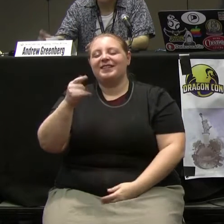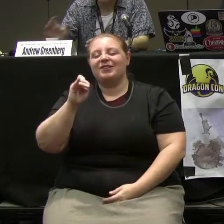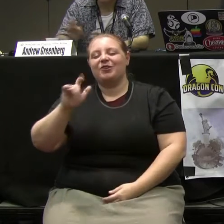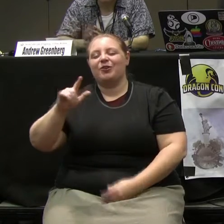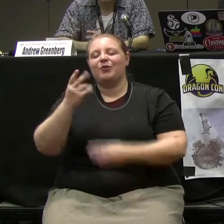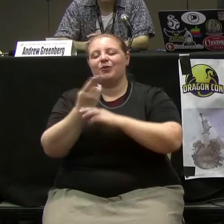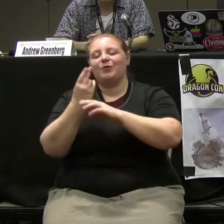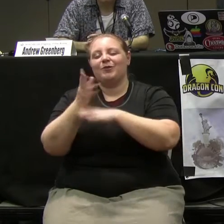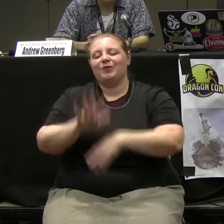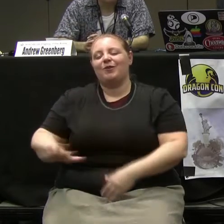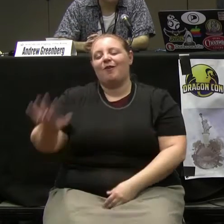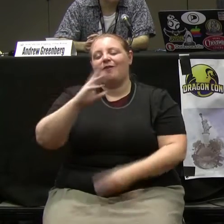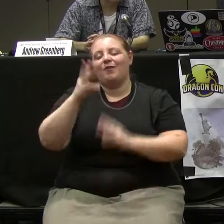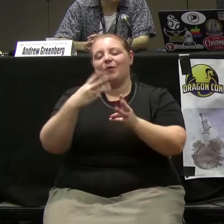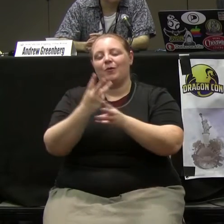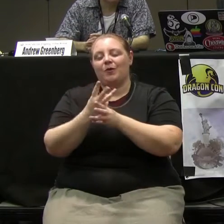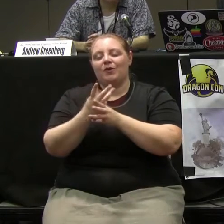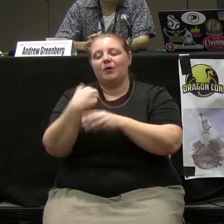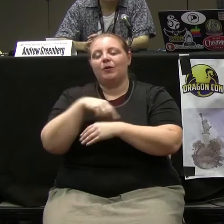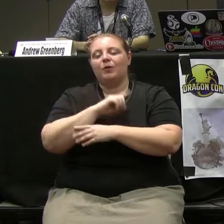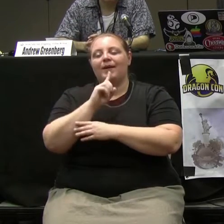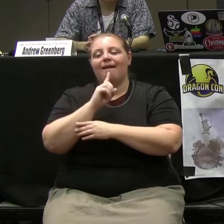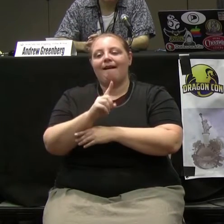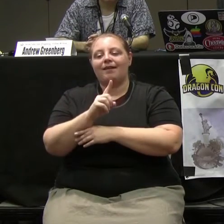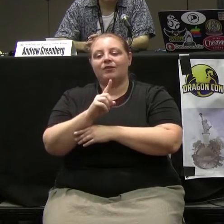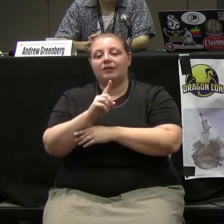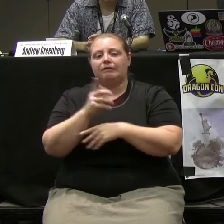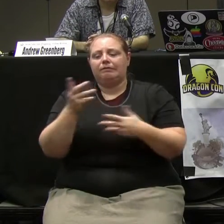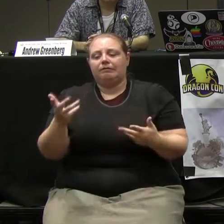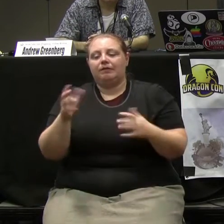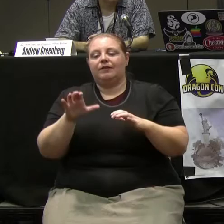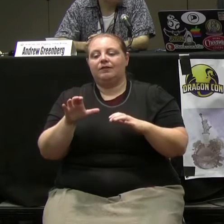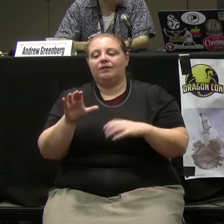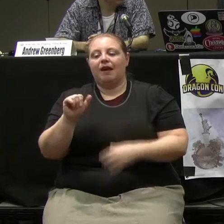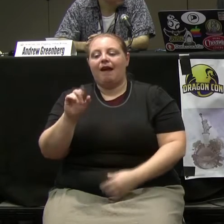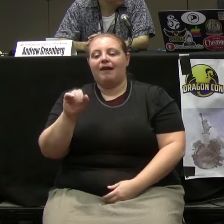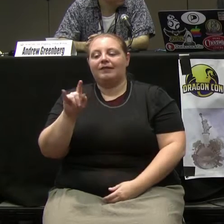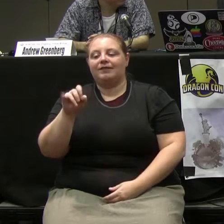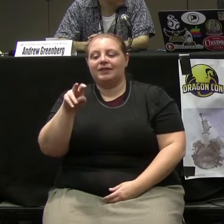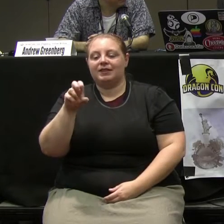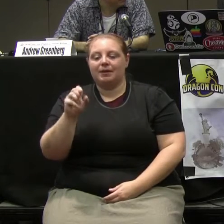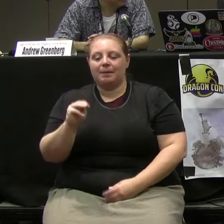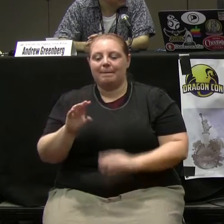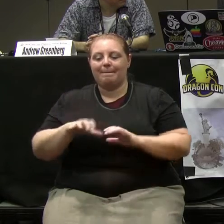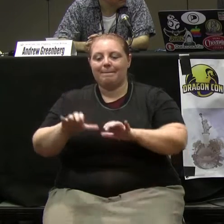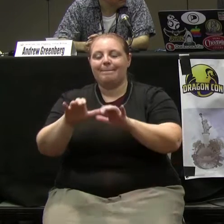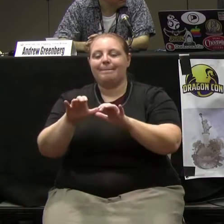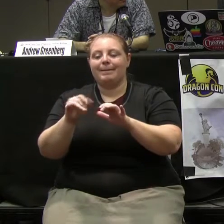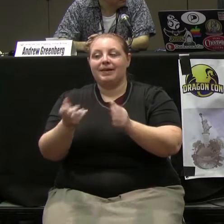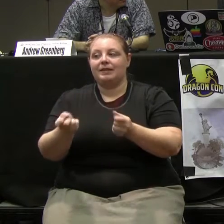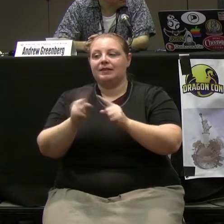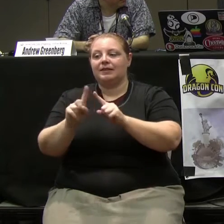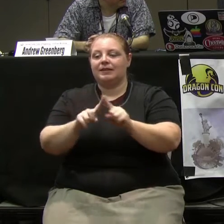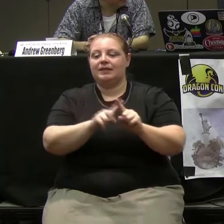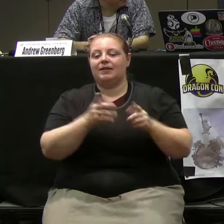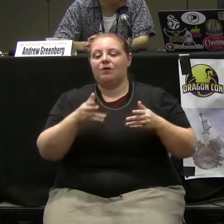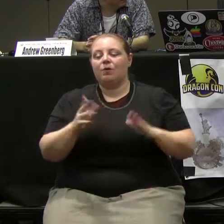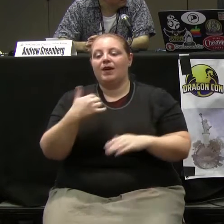world. And we actually, do activism in a lot of different ways. We operate